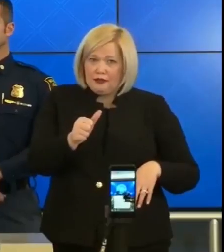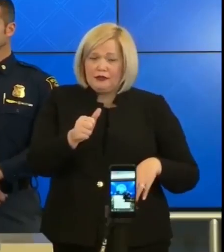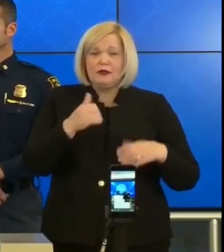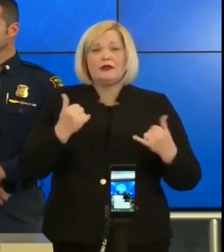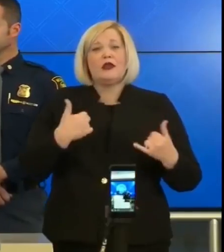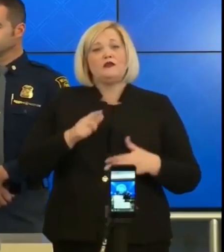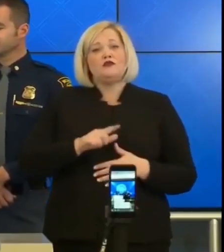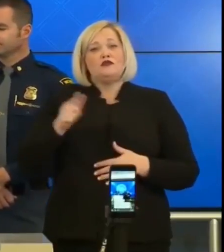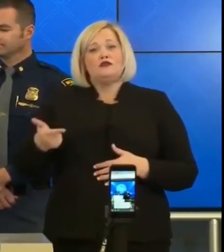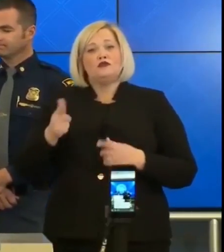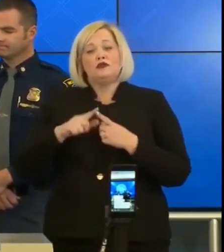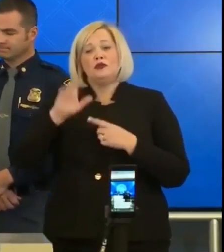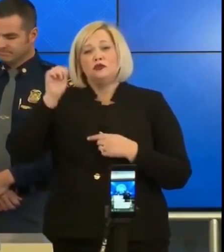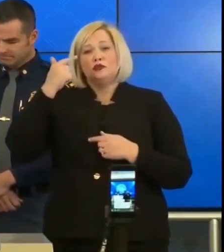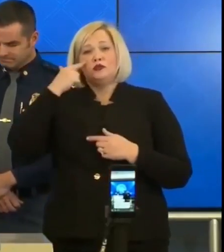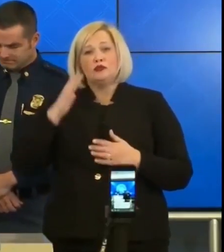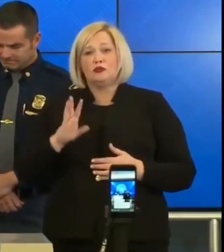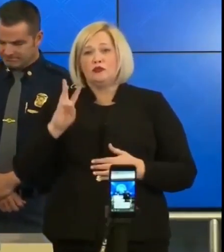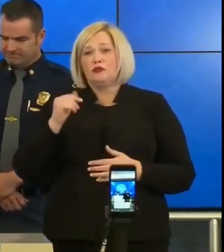Whitmer.